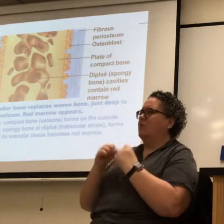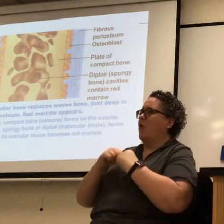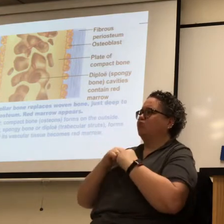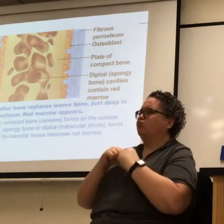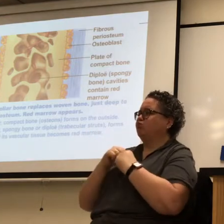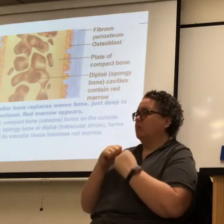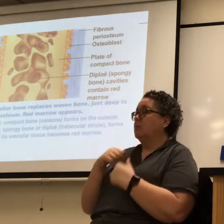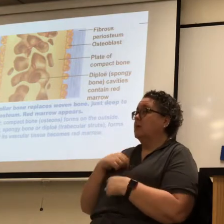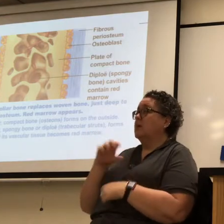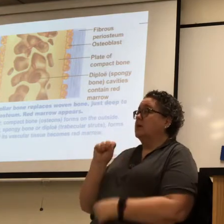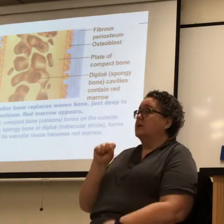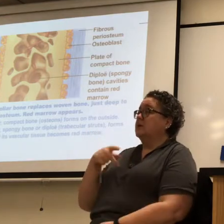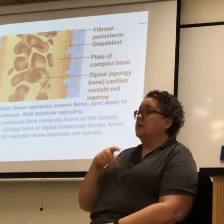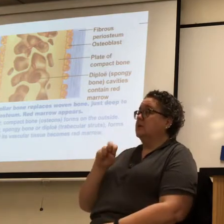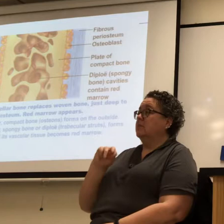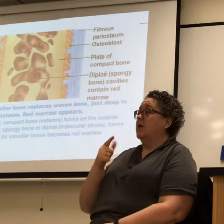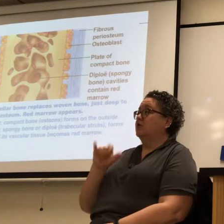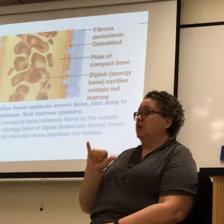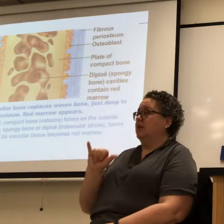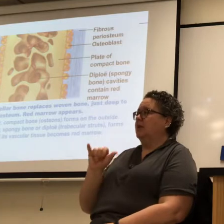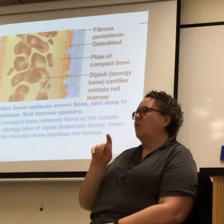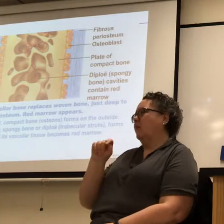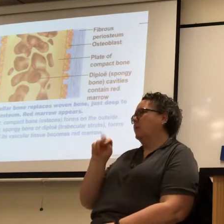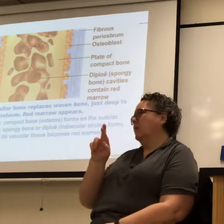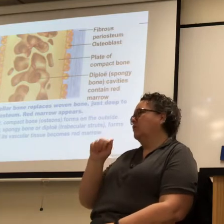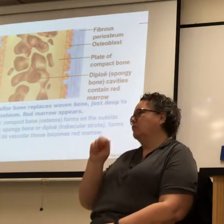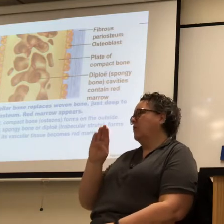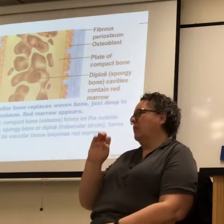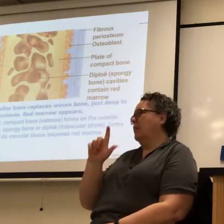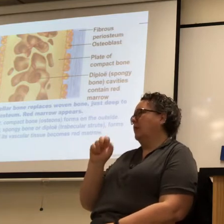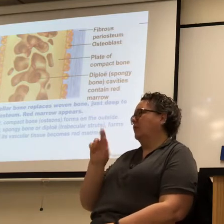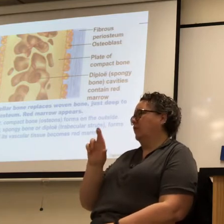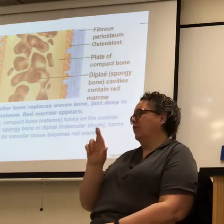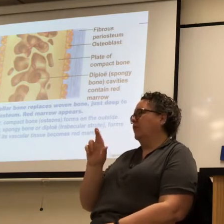The spongy, or as I said, trabecular